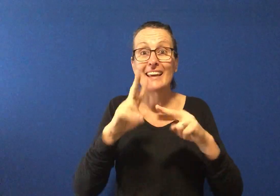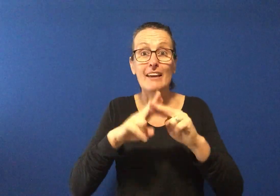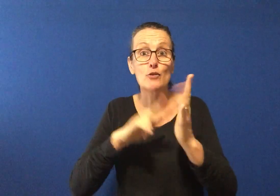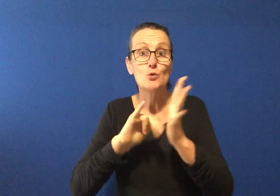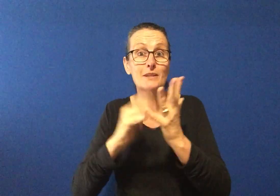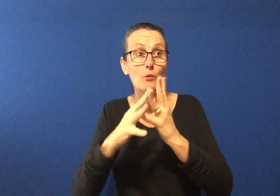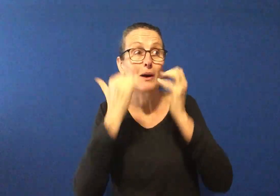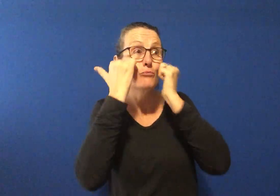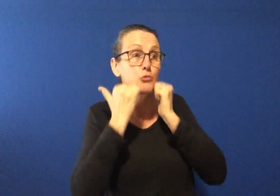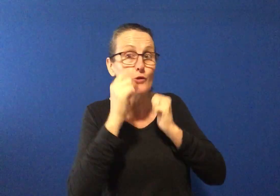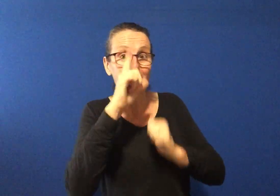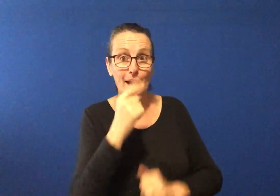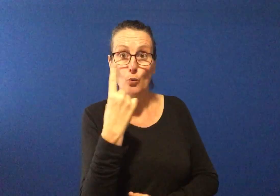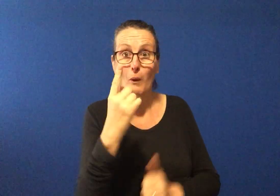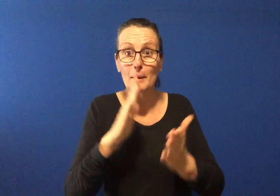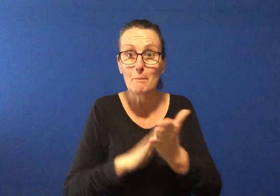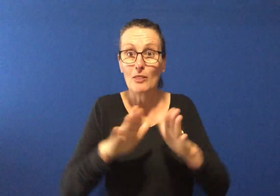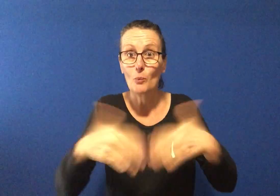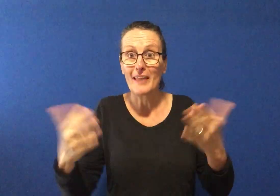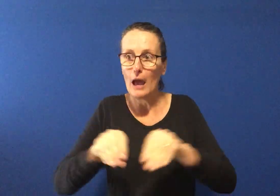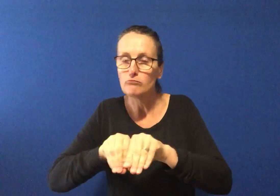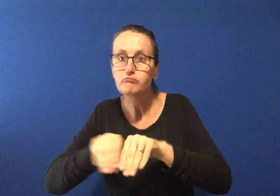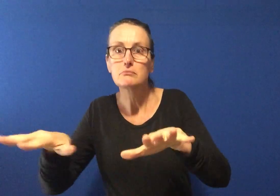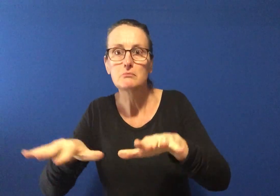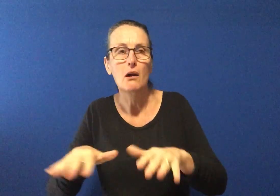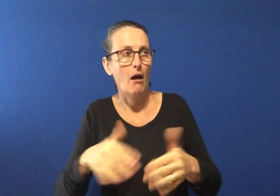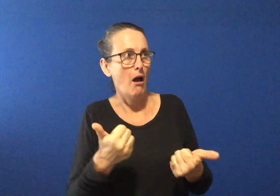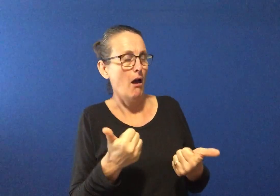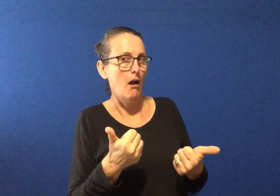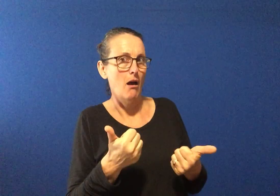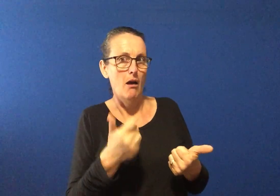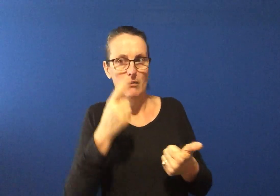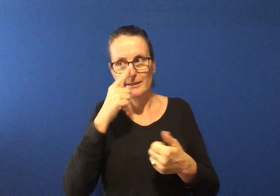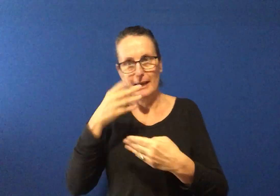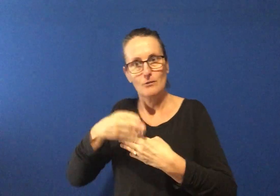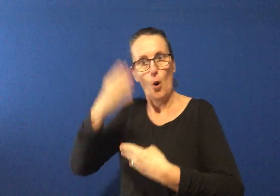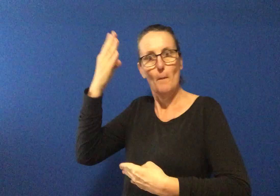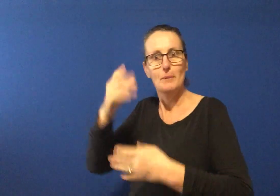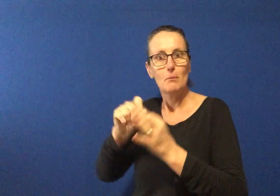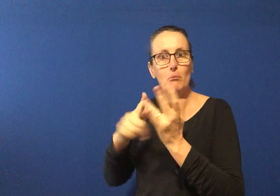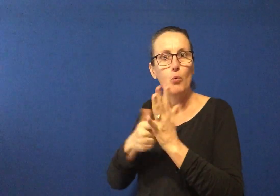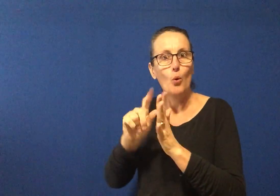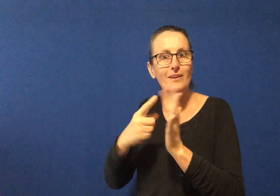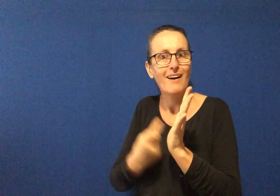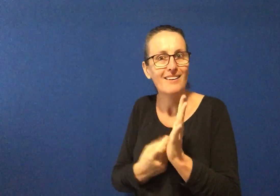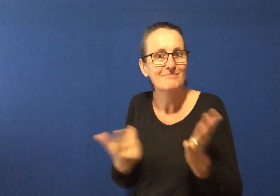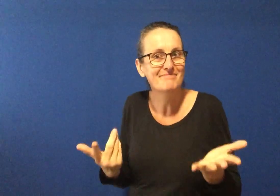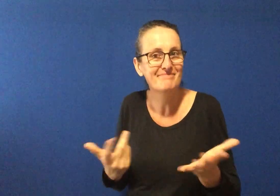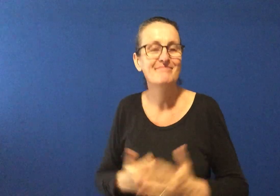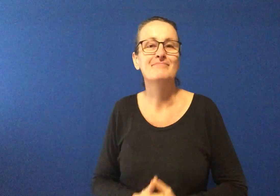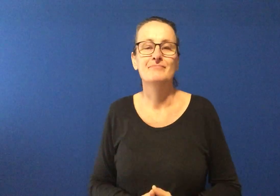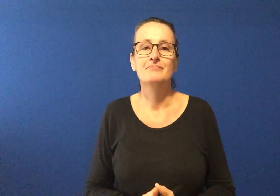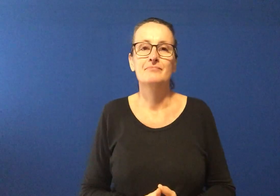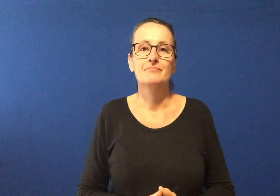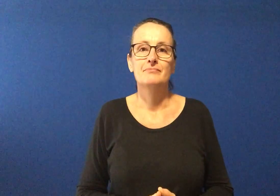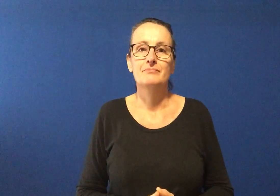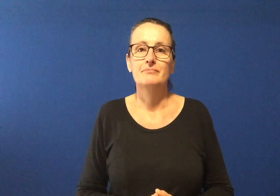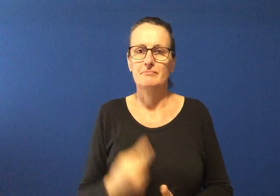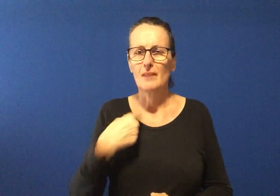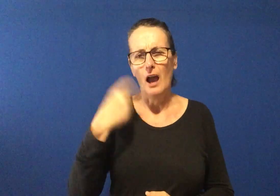significant clusters? The answer is probably yes. So how long are they going to keep the borders closed for that reason? I could understand early on when you